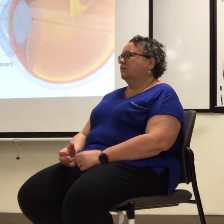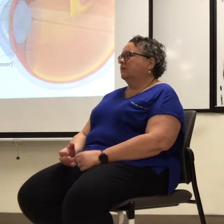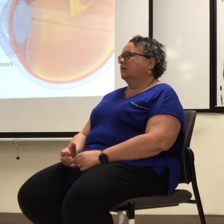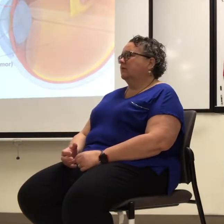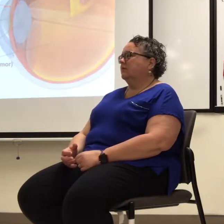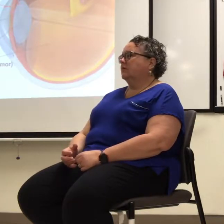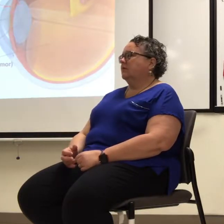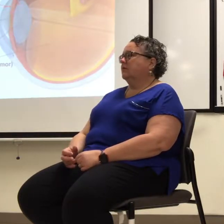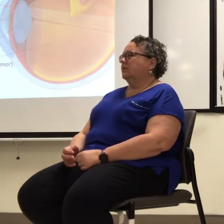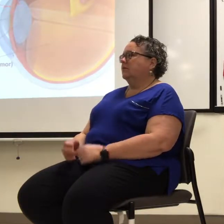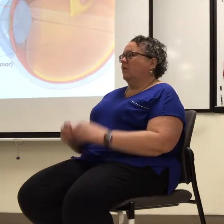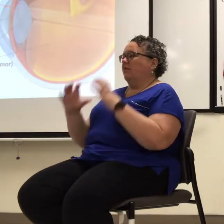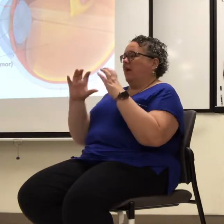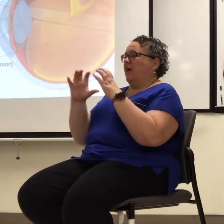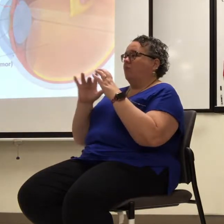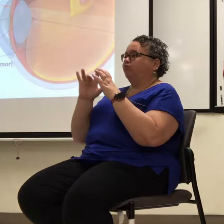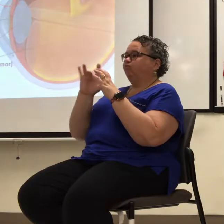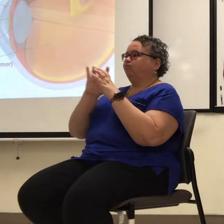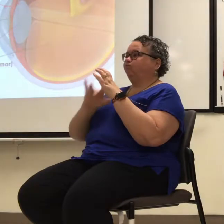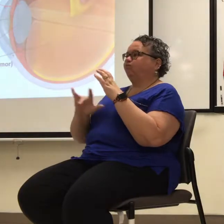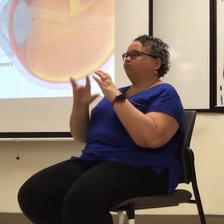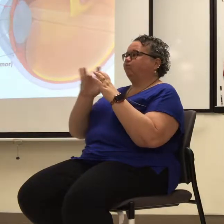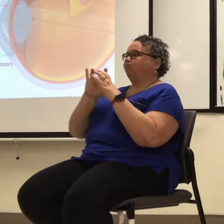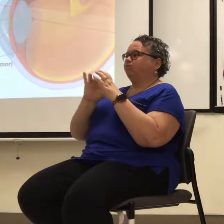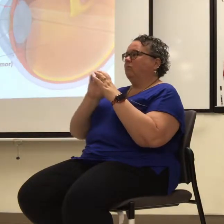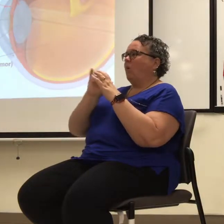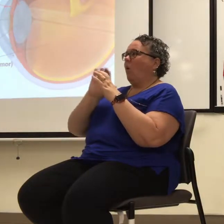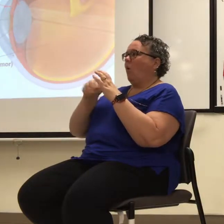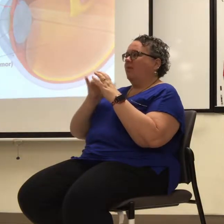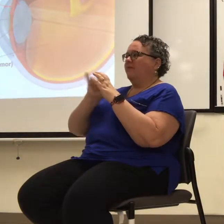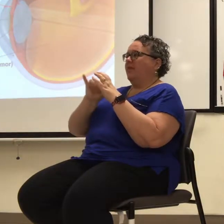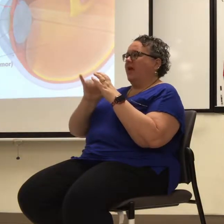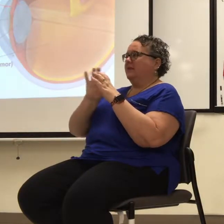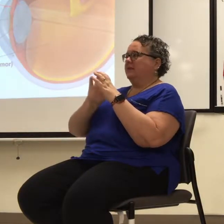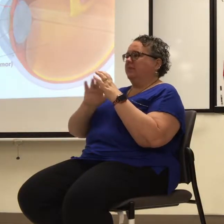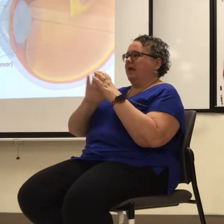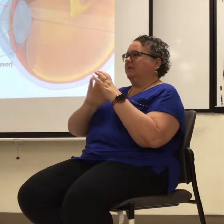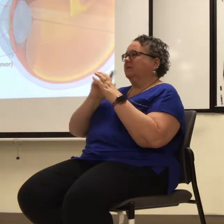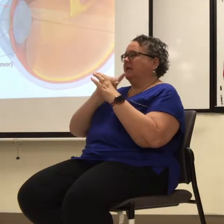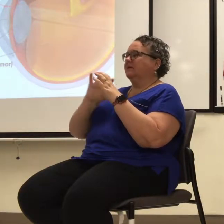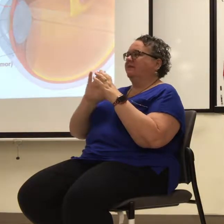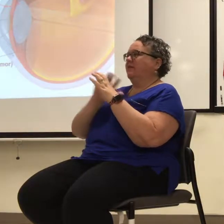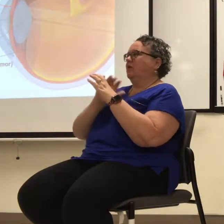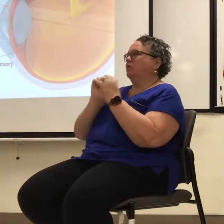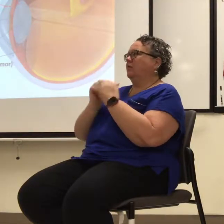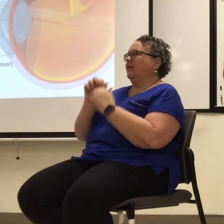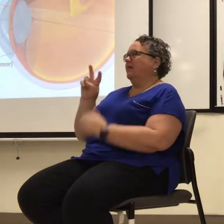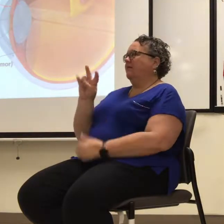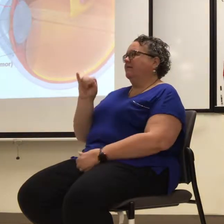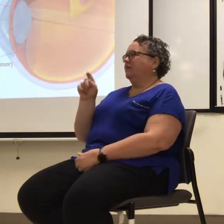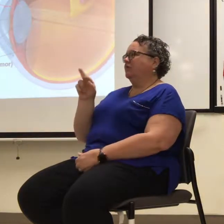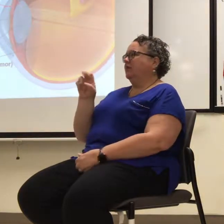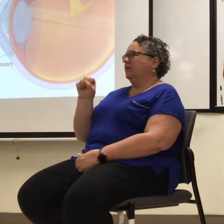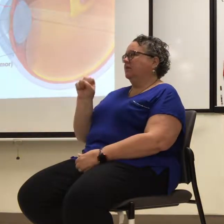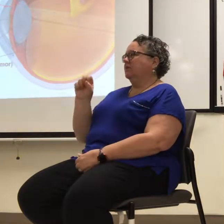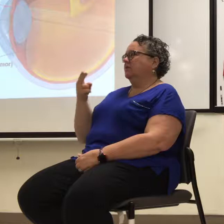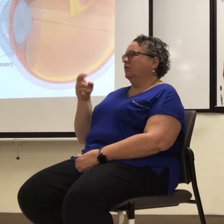That fills the rest of the eyeball, posterior to